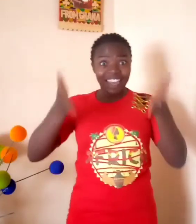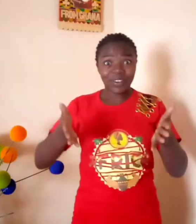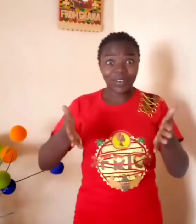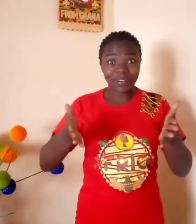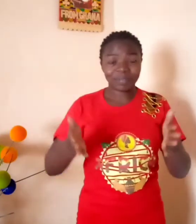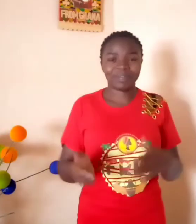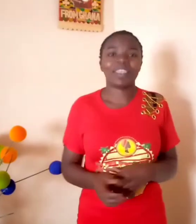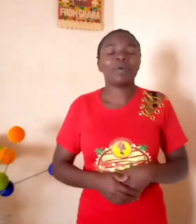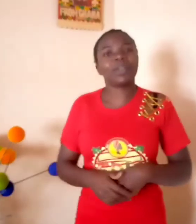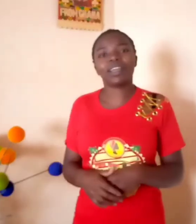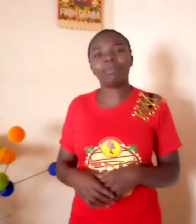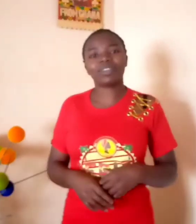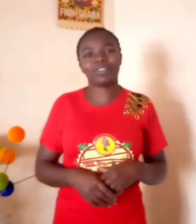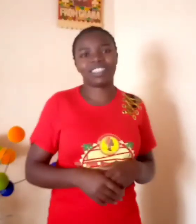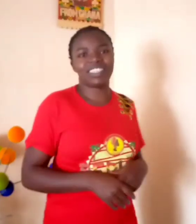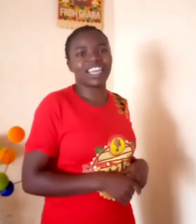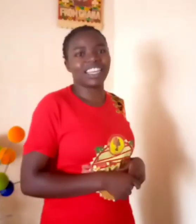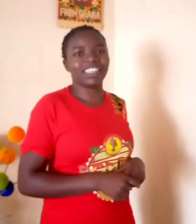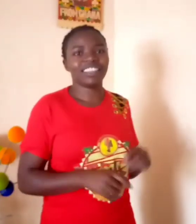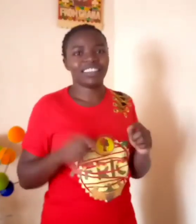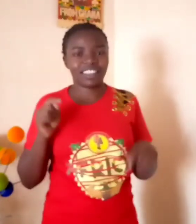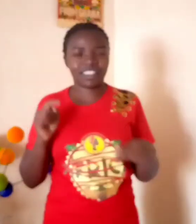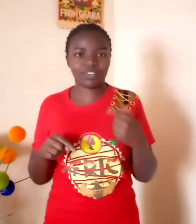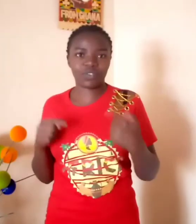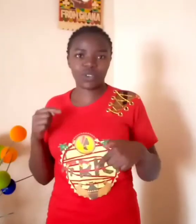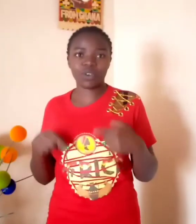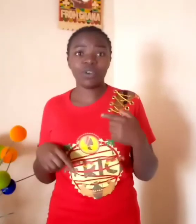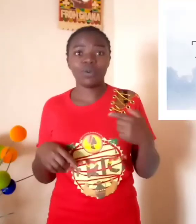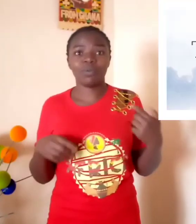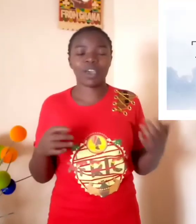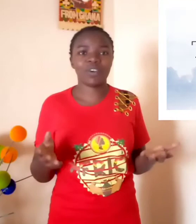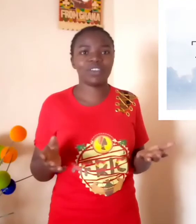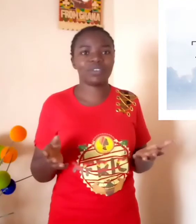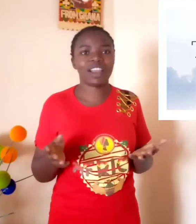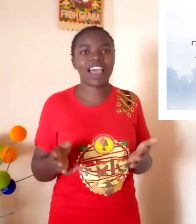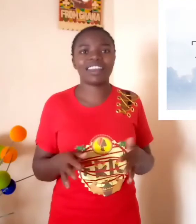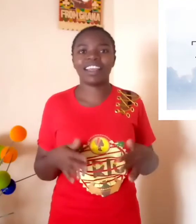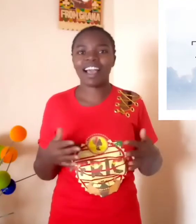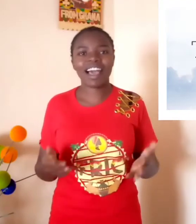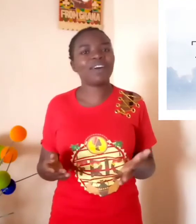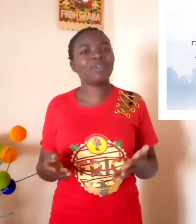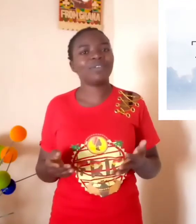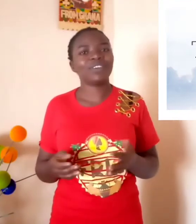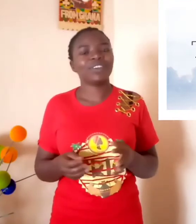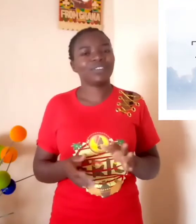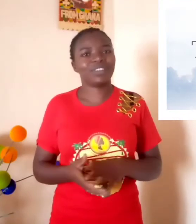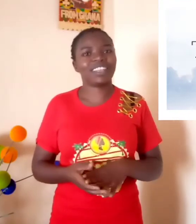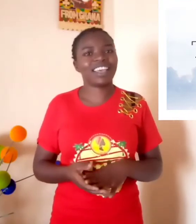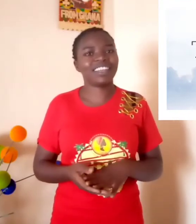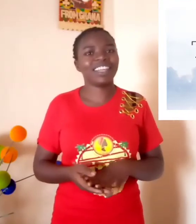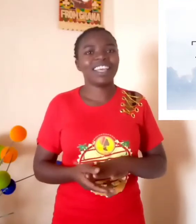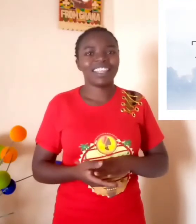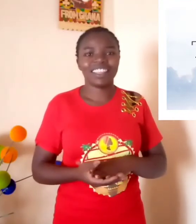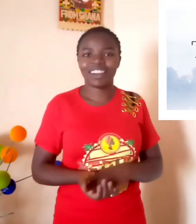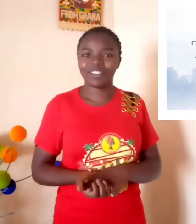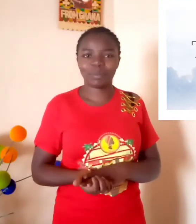Hello, welcome back to this channel. In this video, we are going to learn how to sign the Lord's